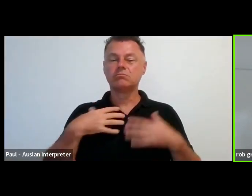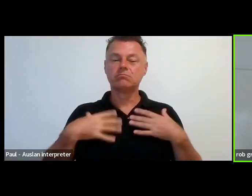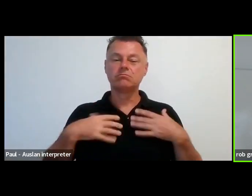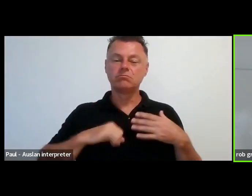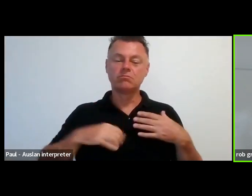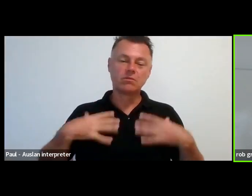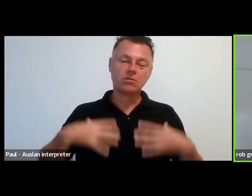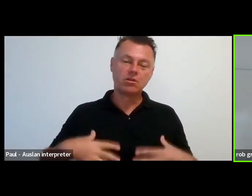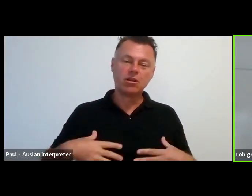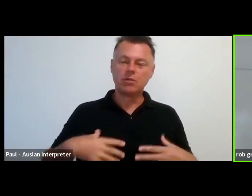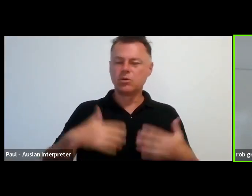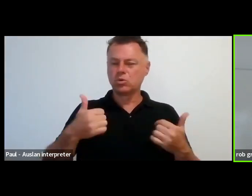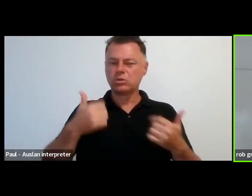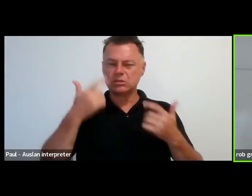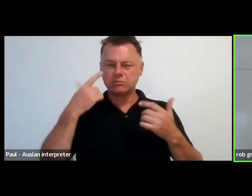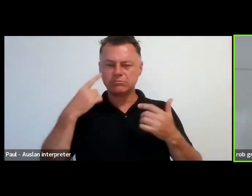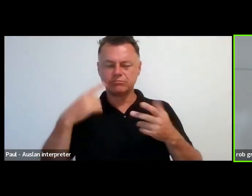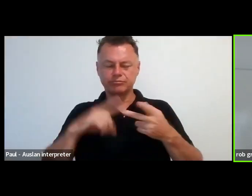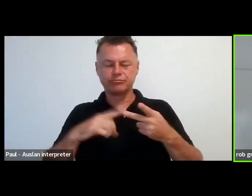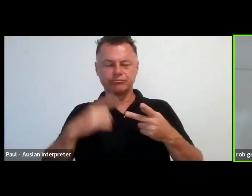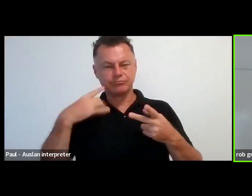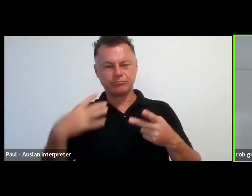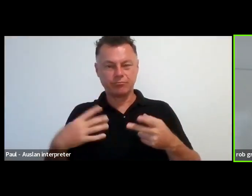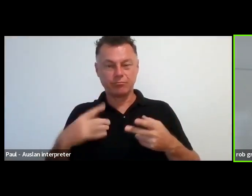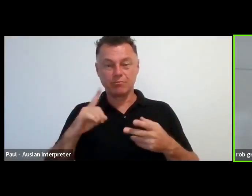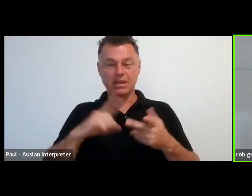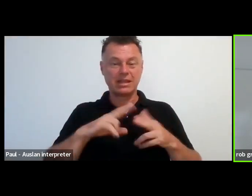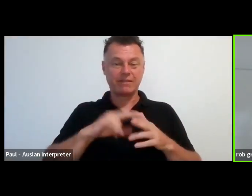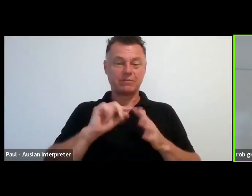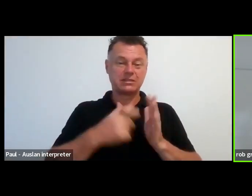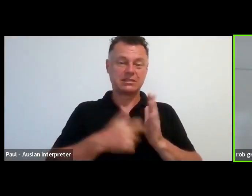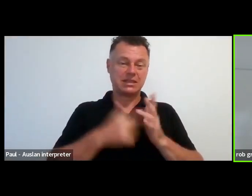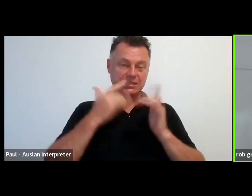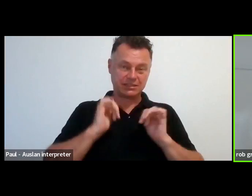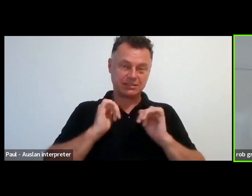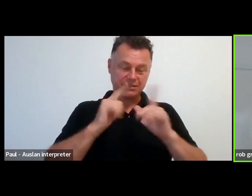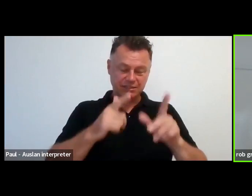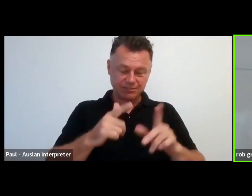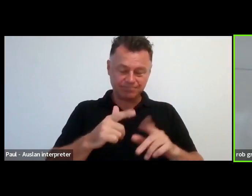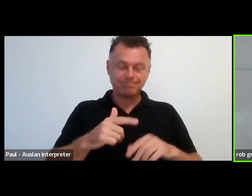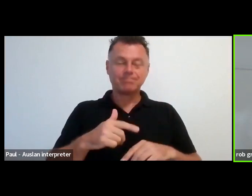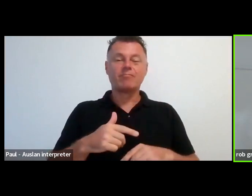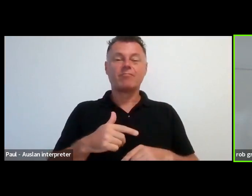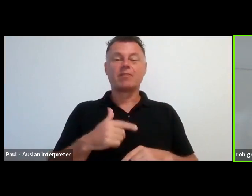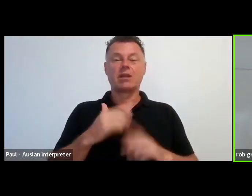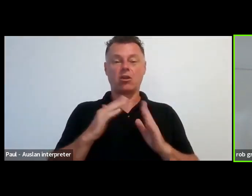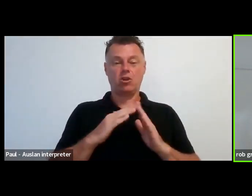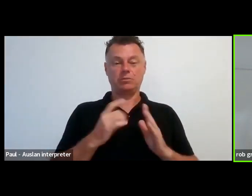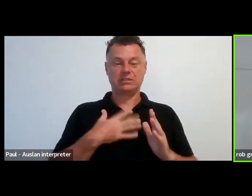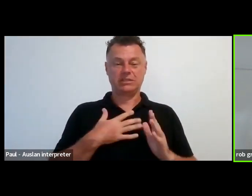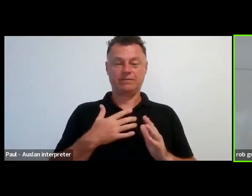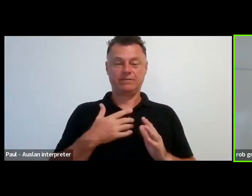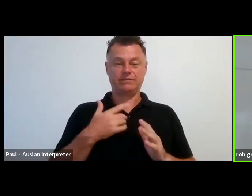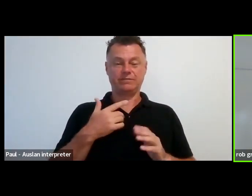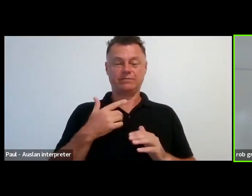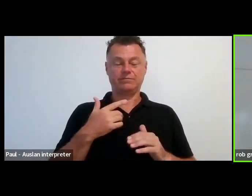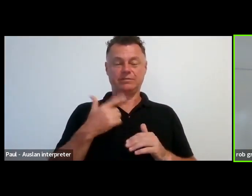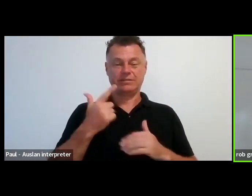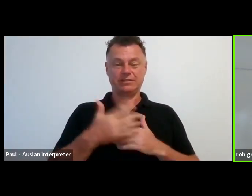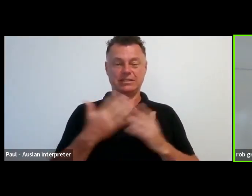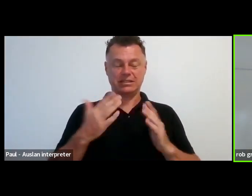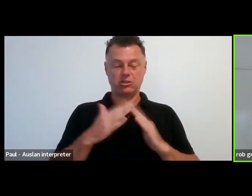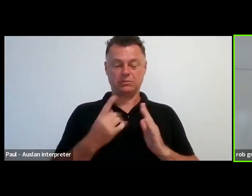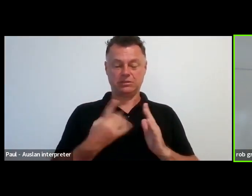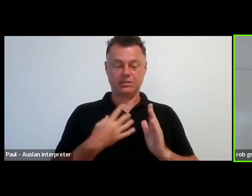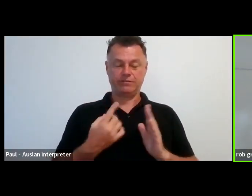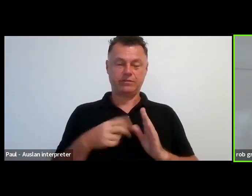to do in this case. However, if the PCR comes back and says you're positive after having isolated from when the test was taken 7 days